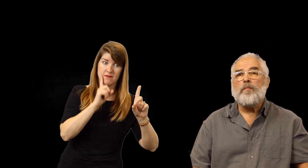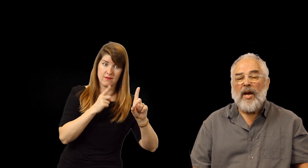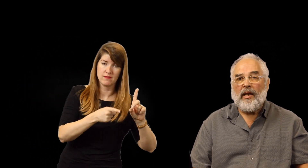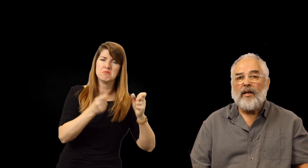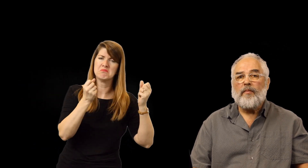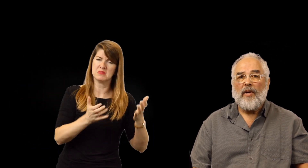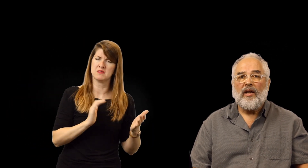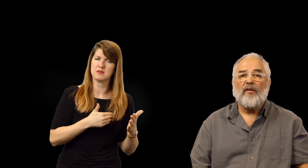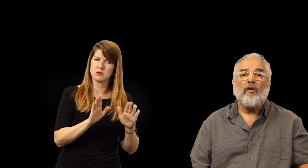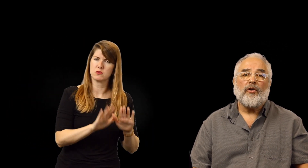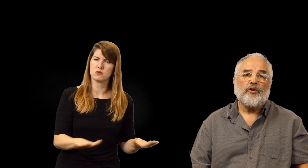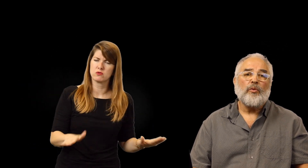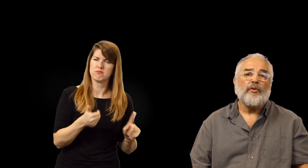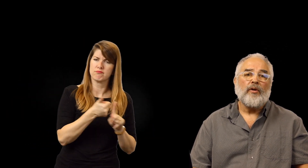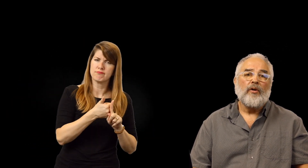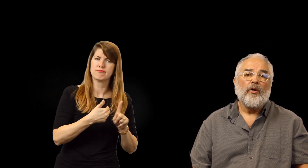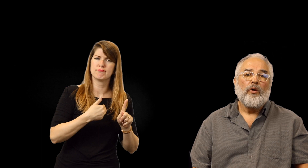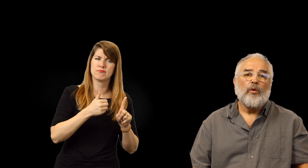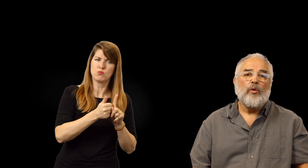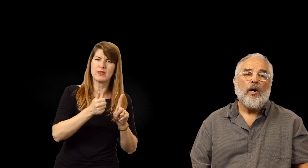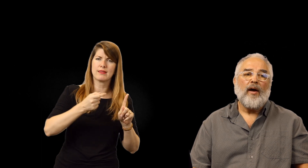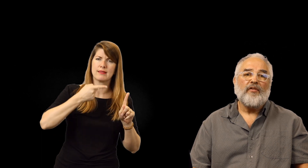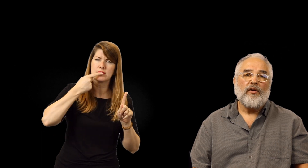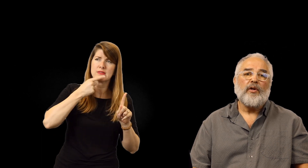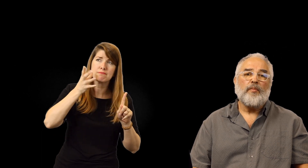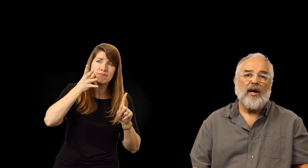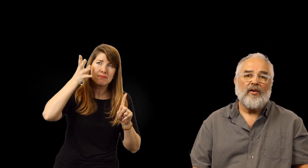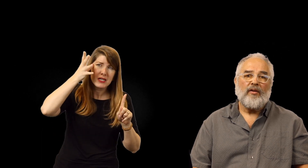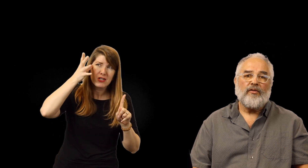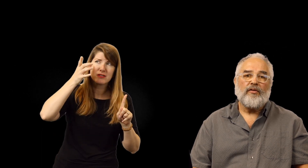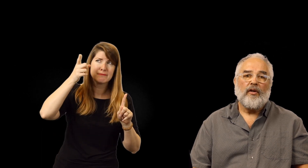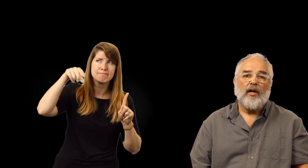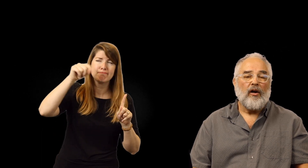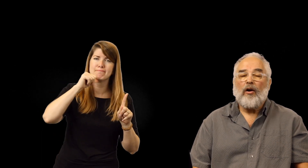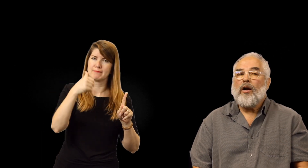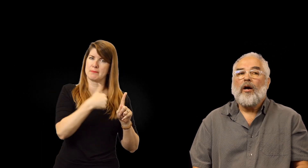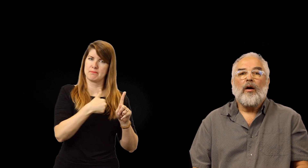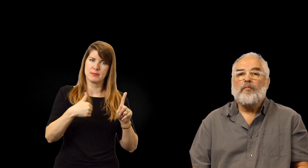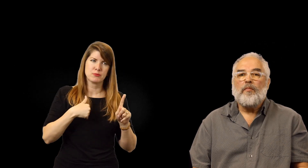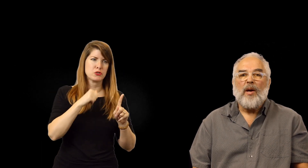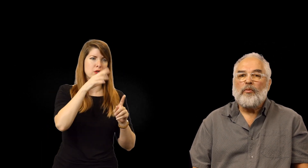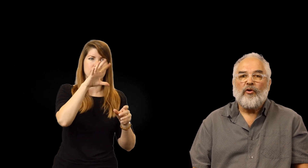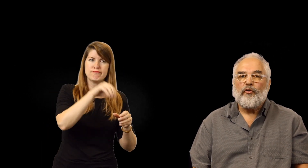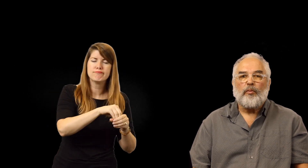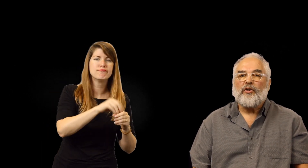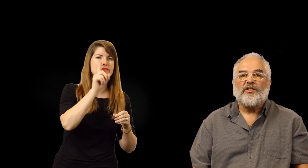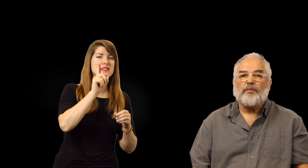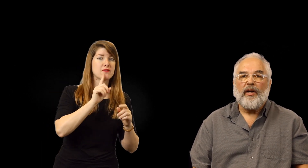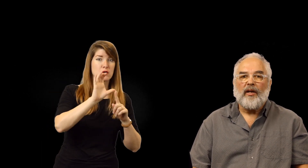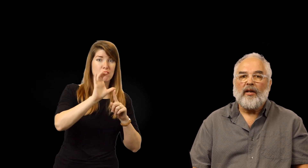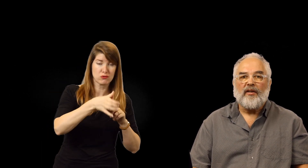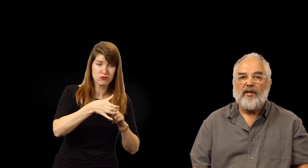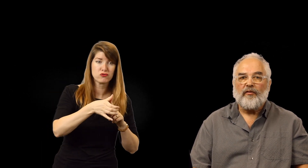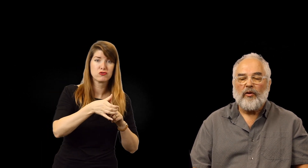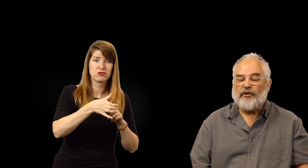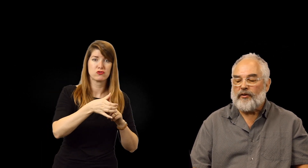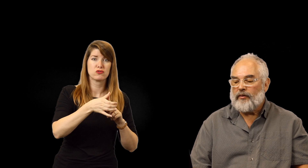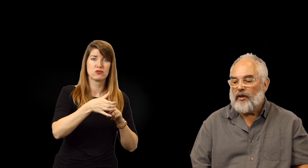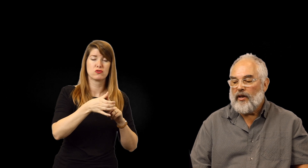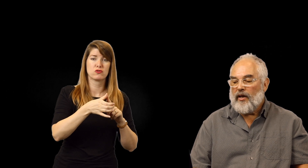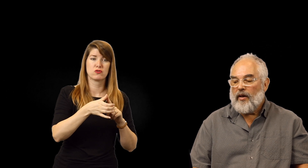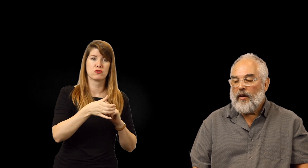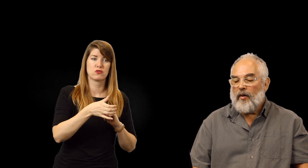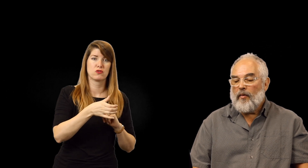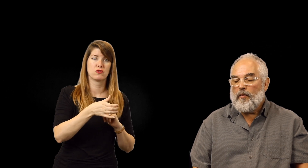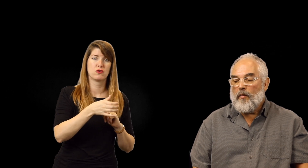which many of our children who have hearing parents and aren't members or participating in the deaf culture,